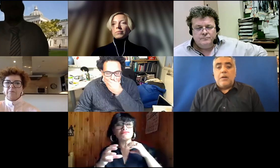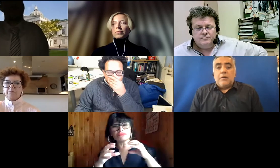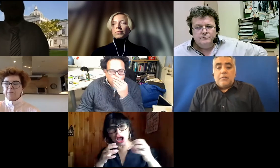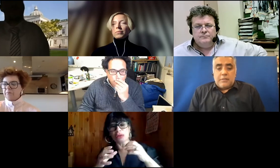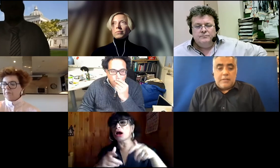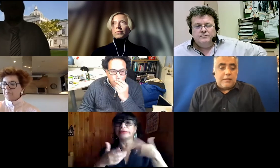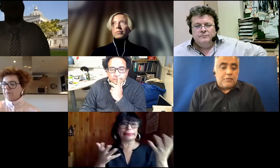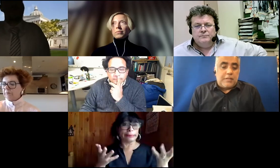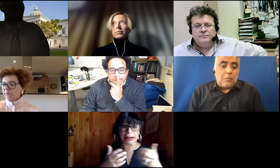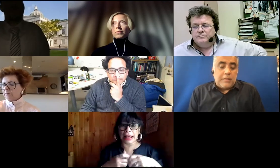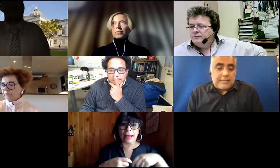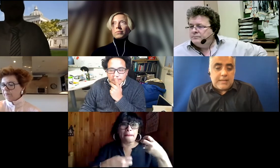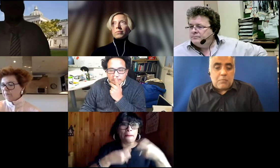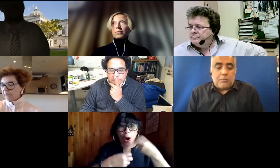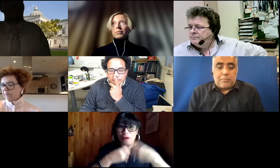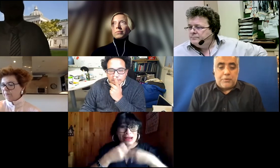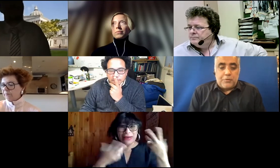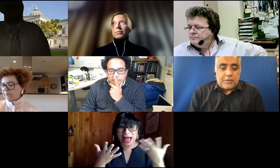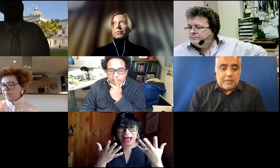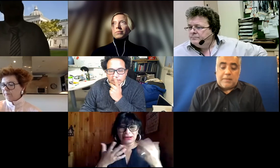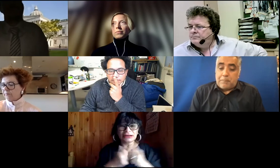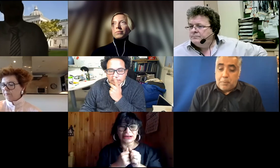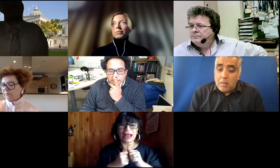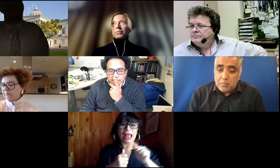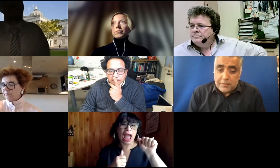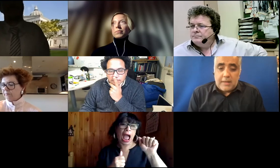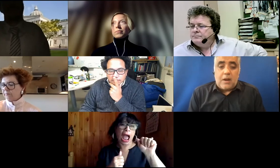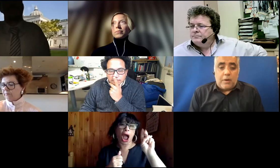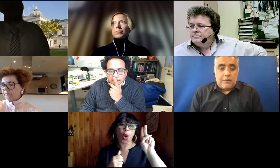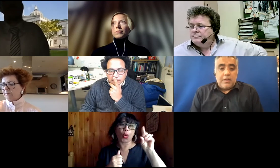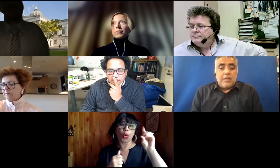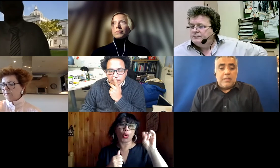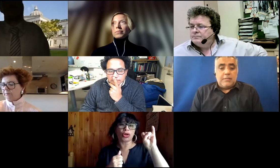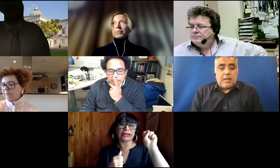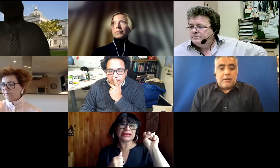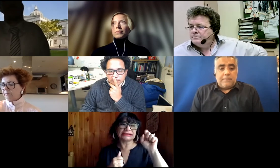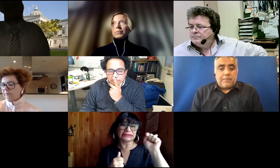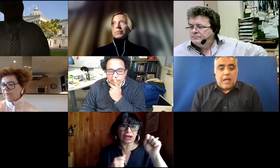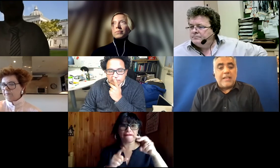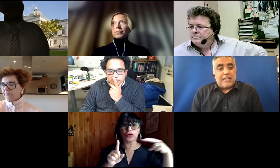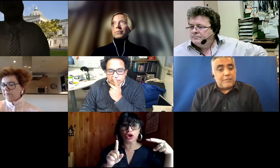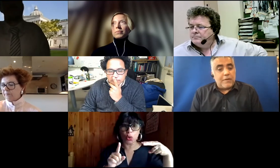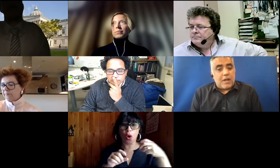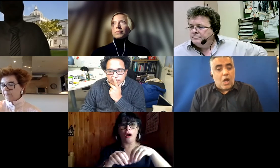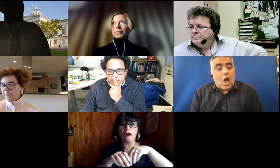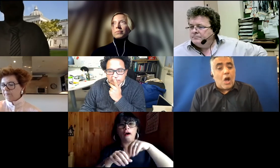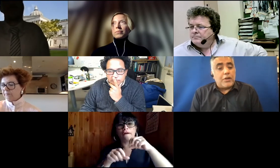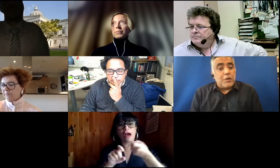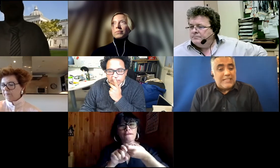Now, that will listen and will produce something. The problem with that, however, is that, again, it's